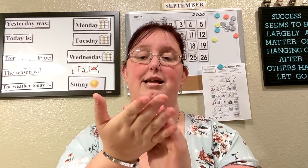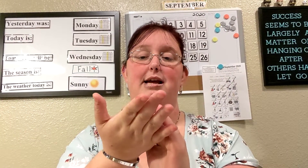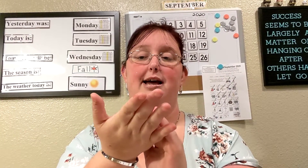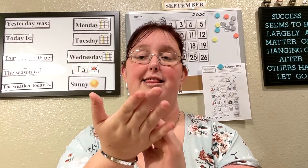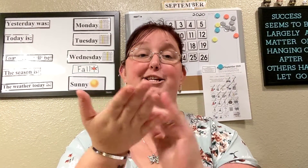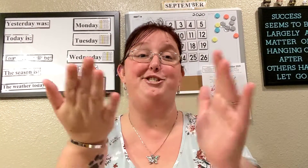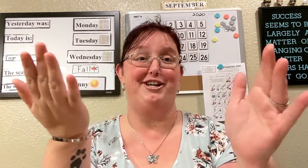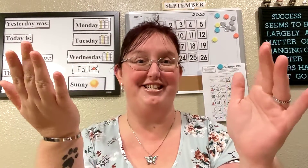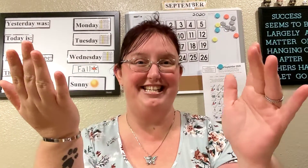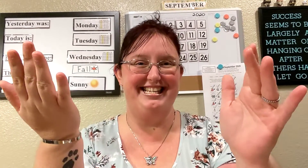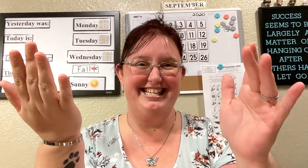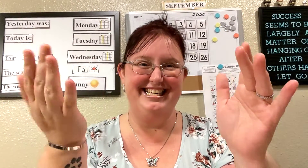this year.